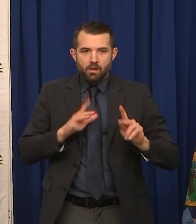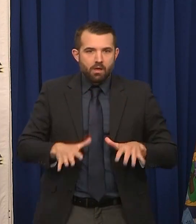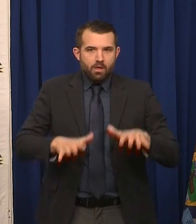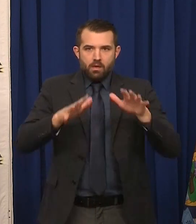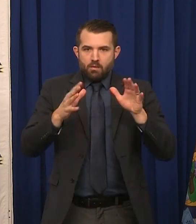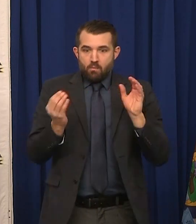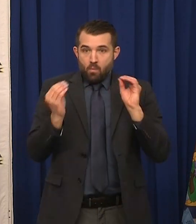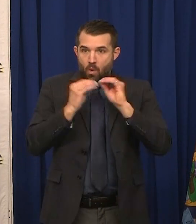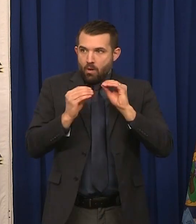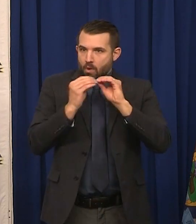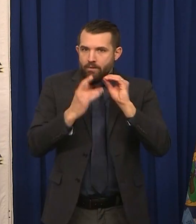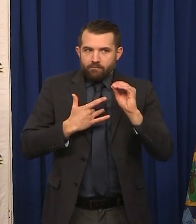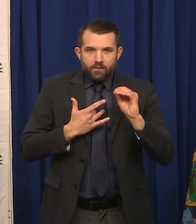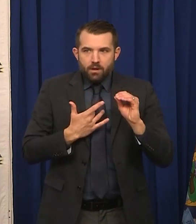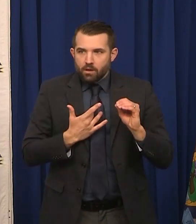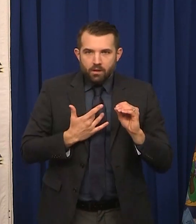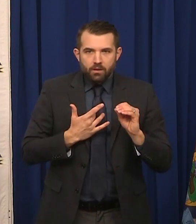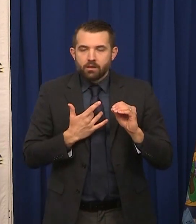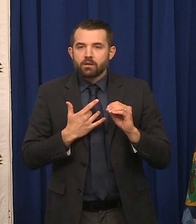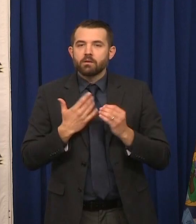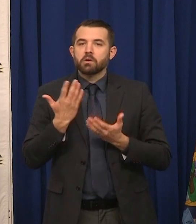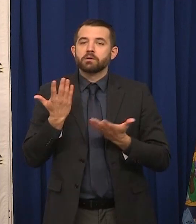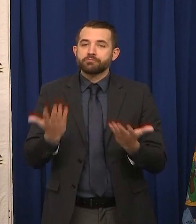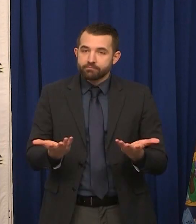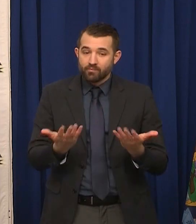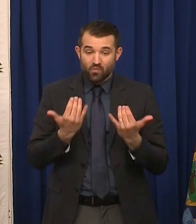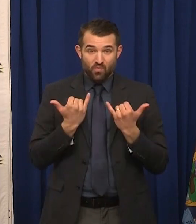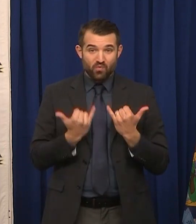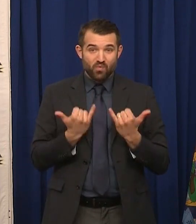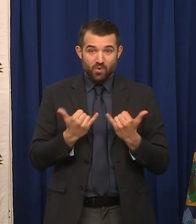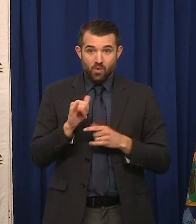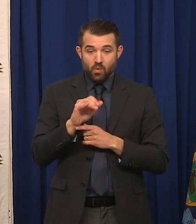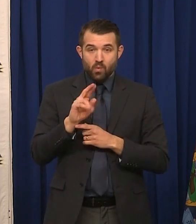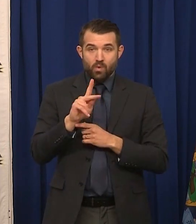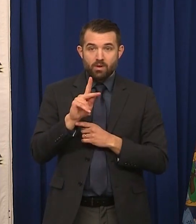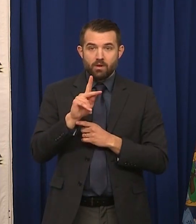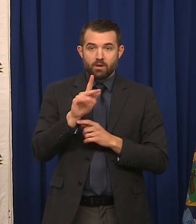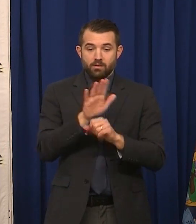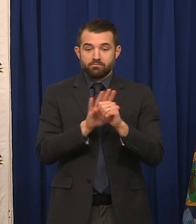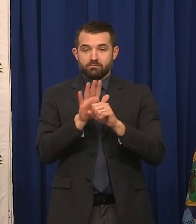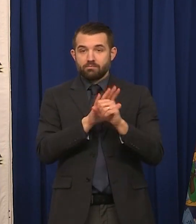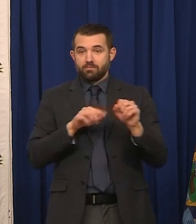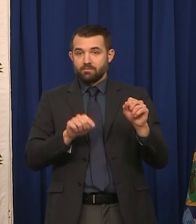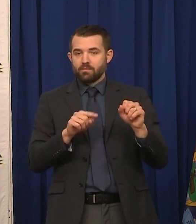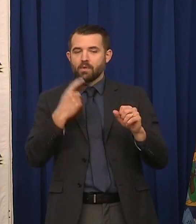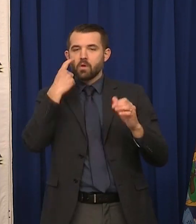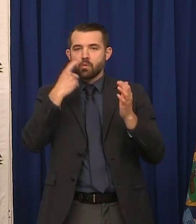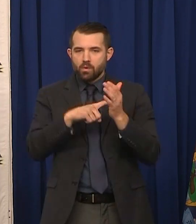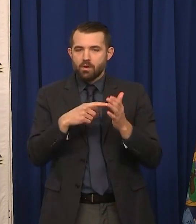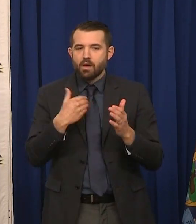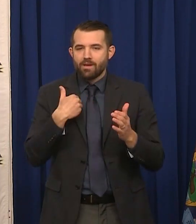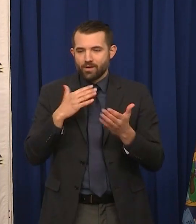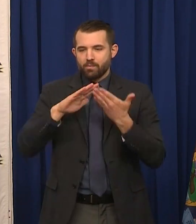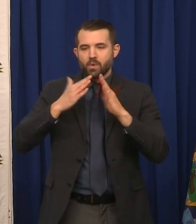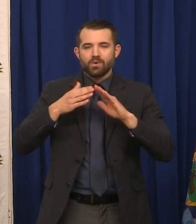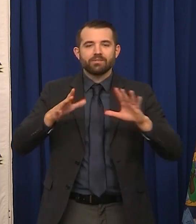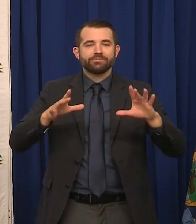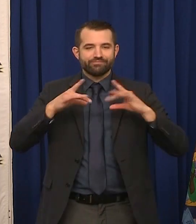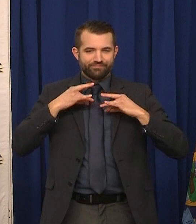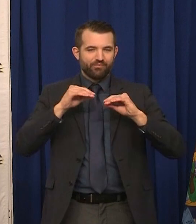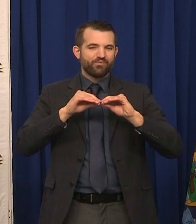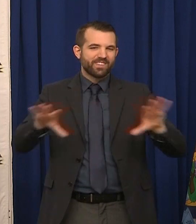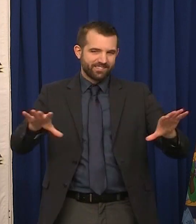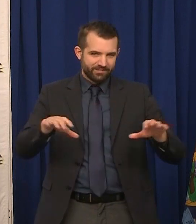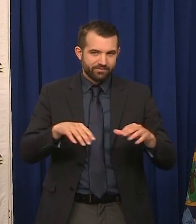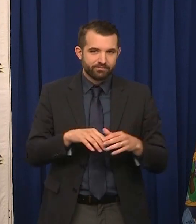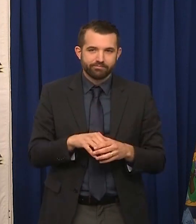transmission is known to be occurring in York County. For me, that underscores the need for everybody across the